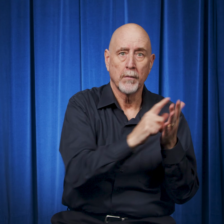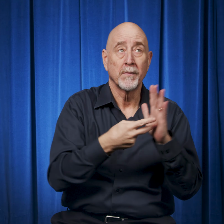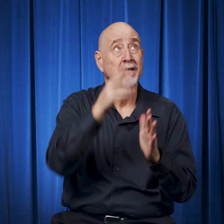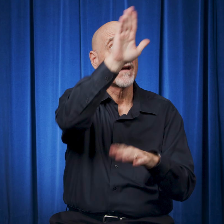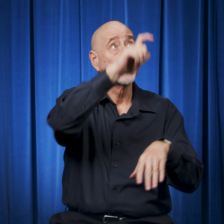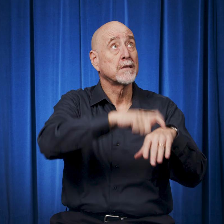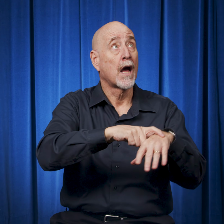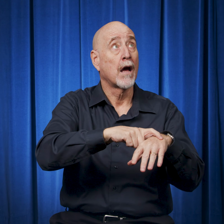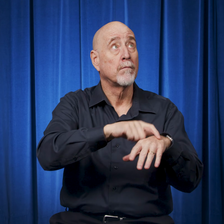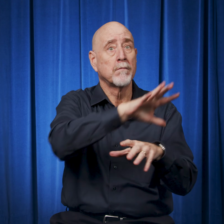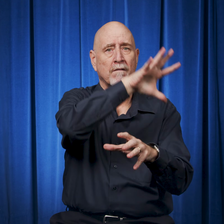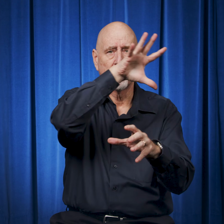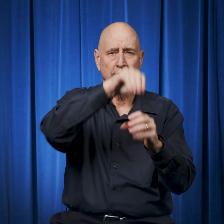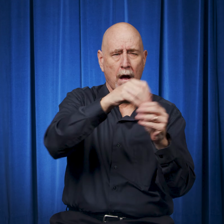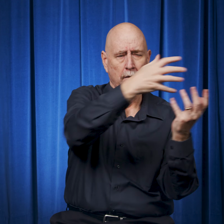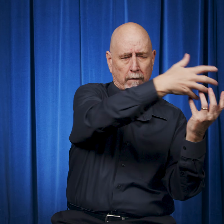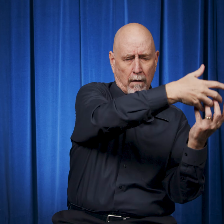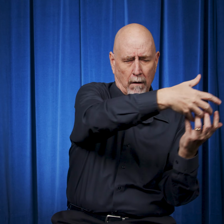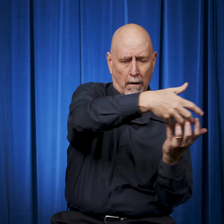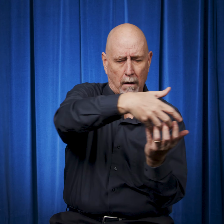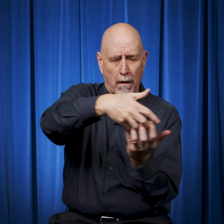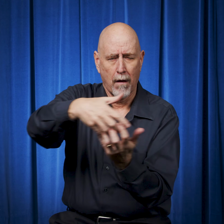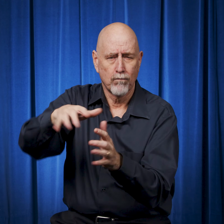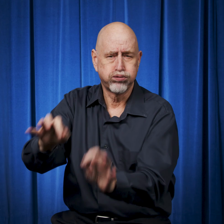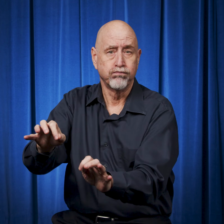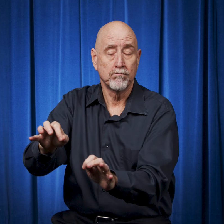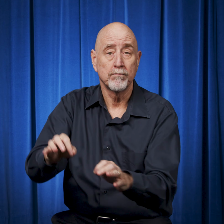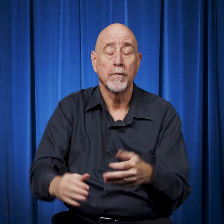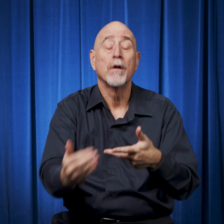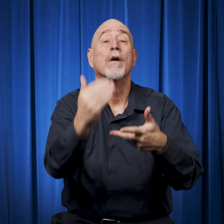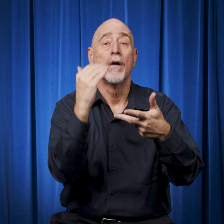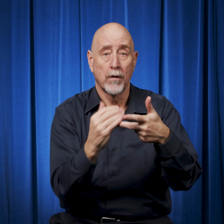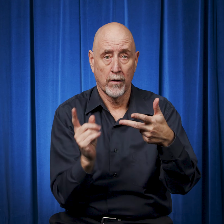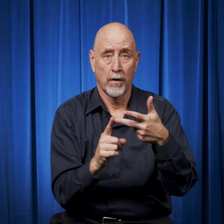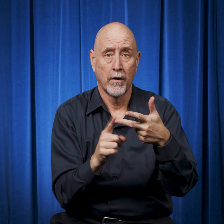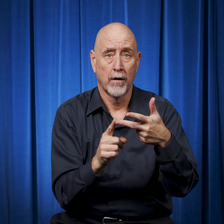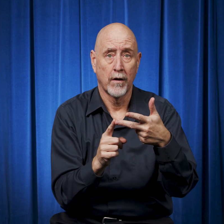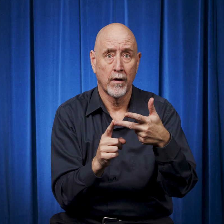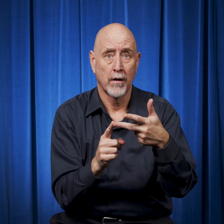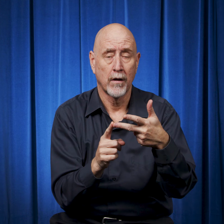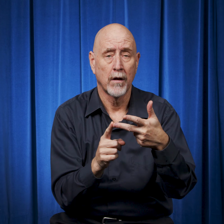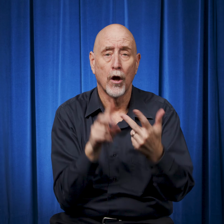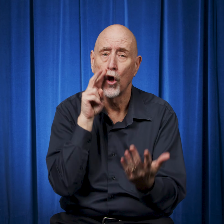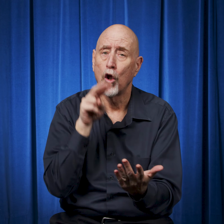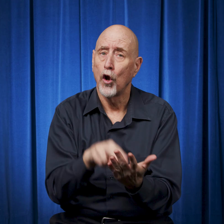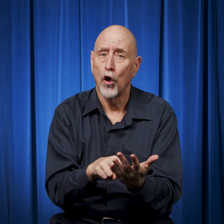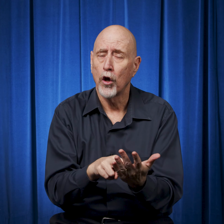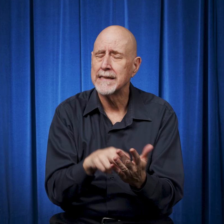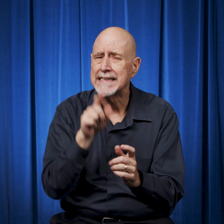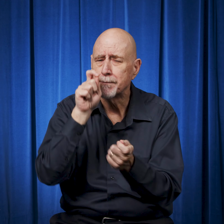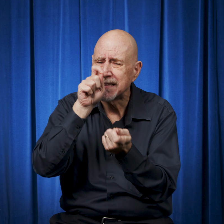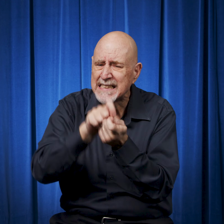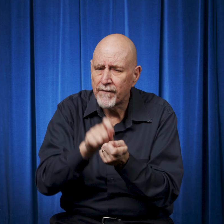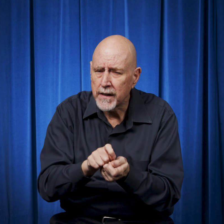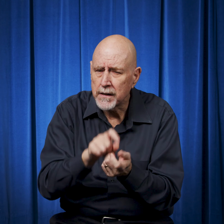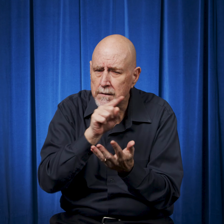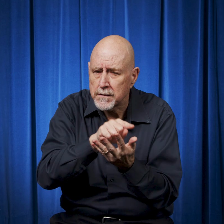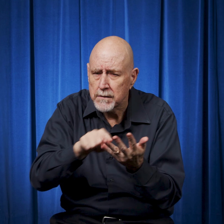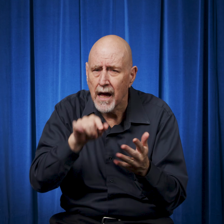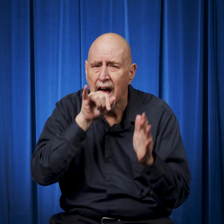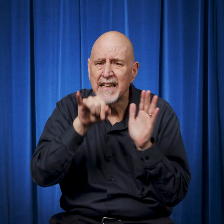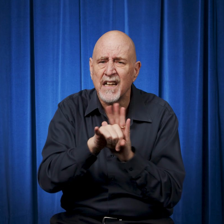timing was involved in all of this. Now, thirdly, we must simply look for specific